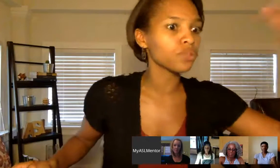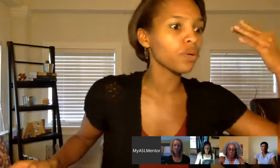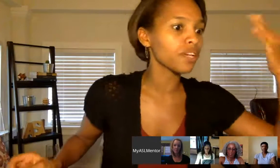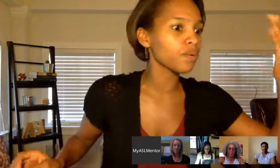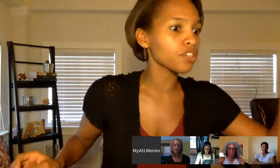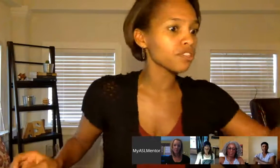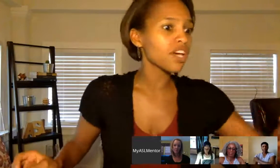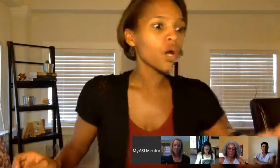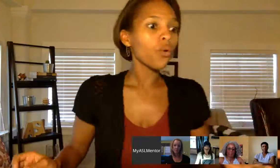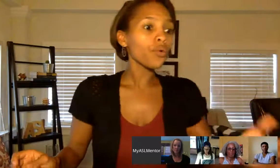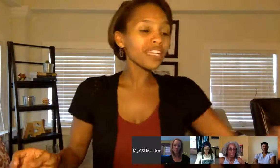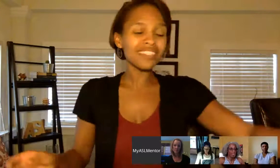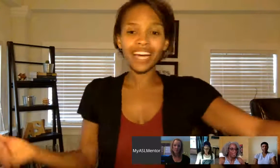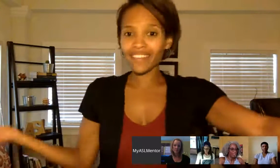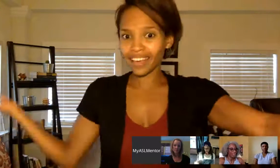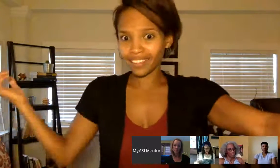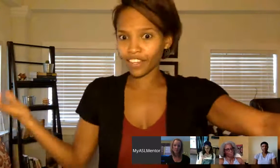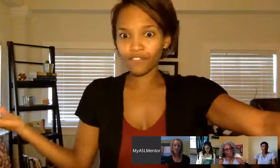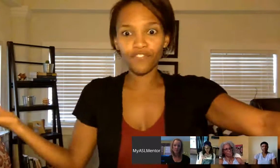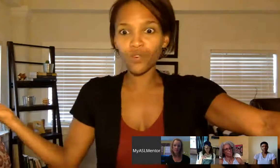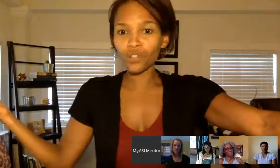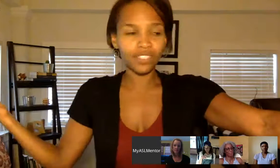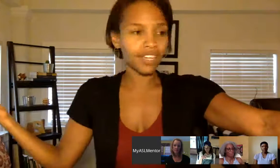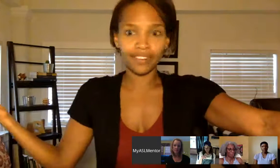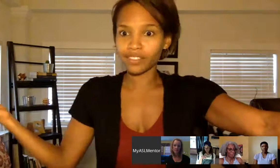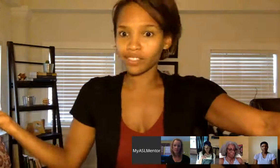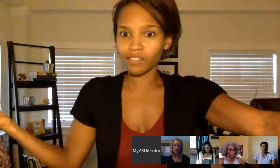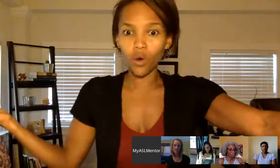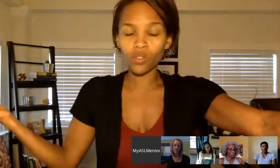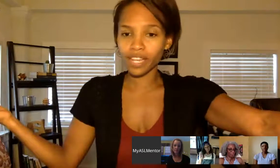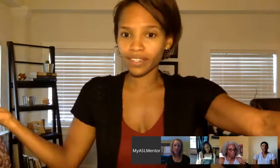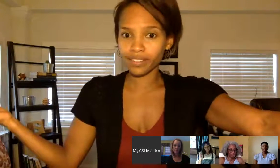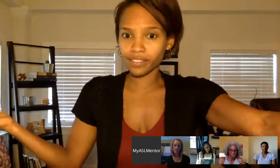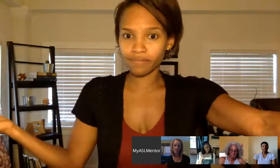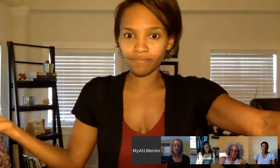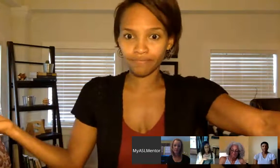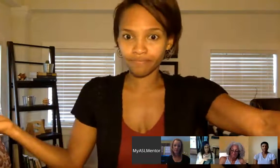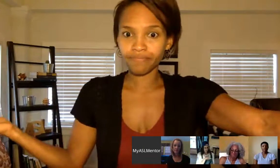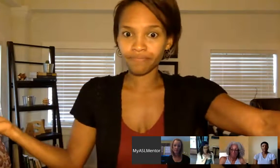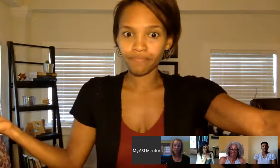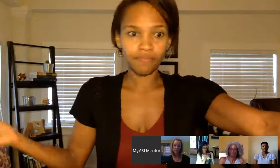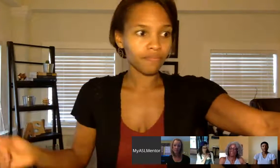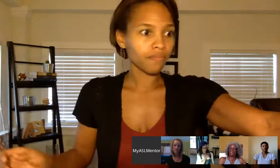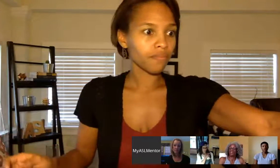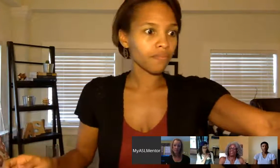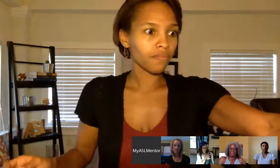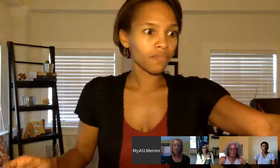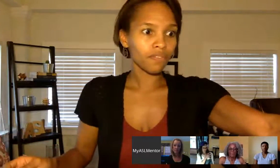like 20 words. We can sign that in like 4 signs, the whole sentence.